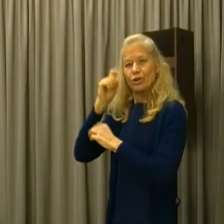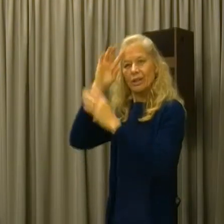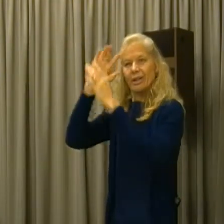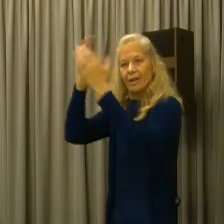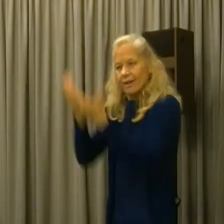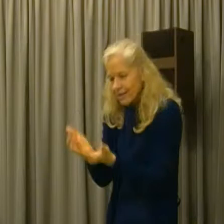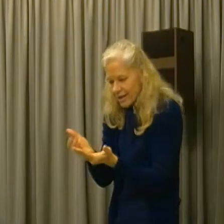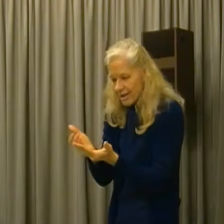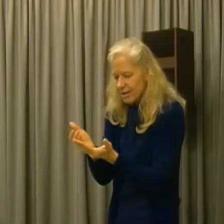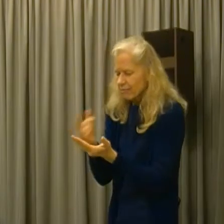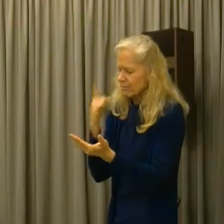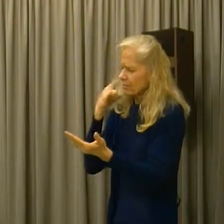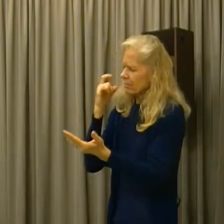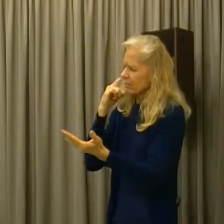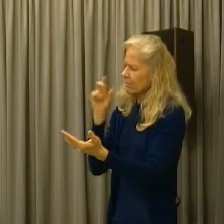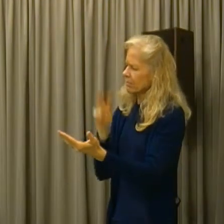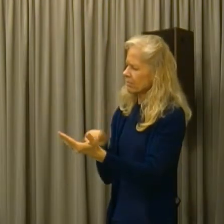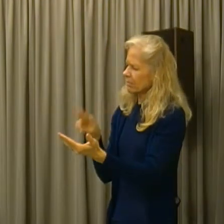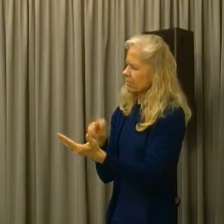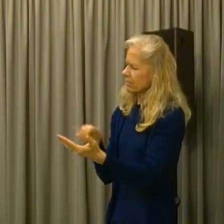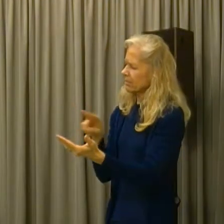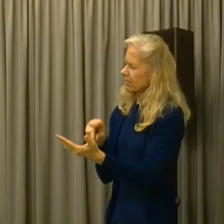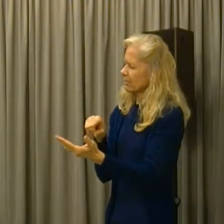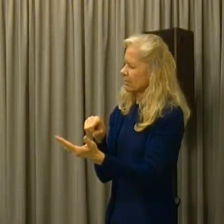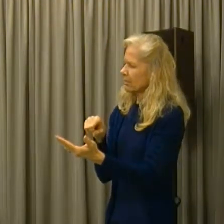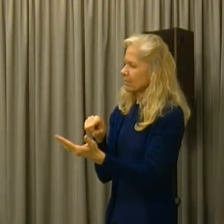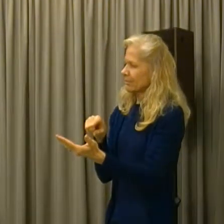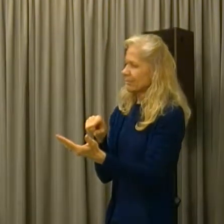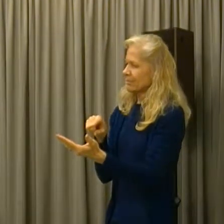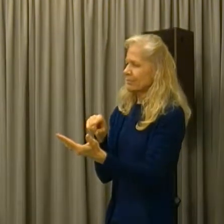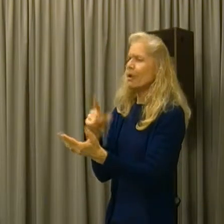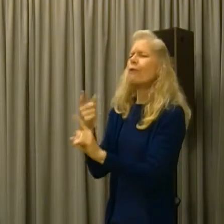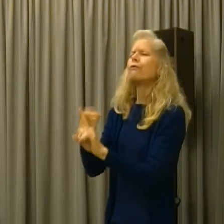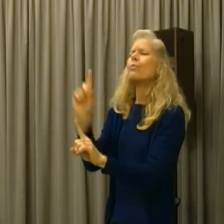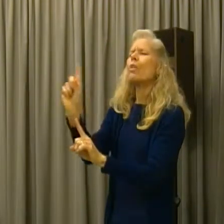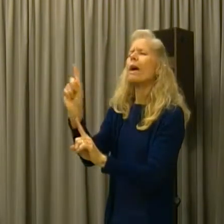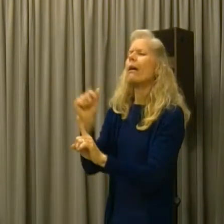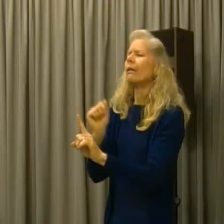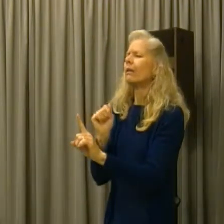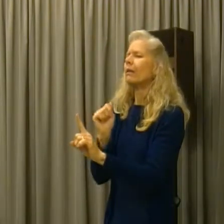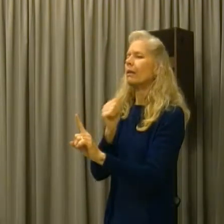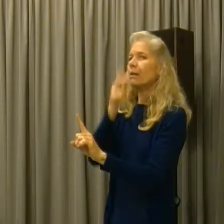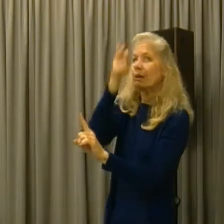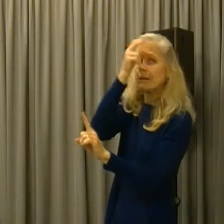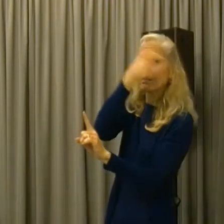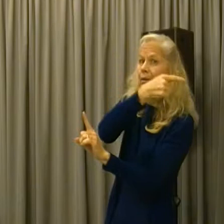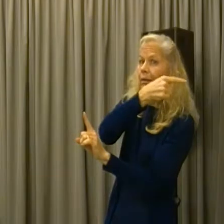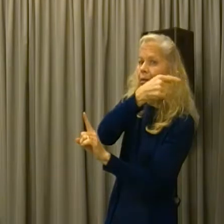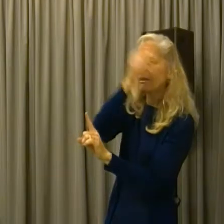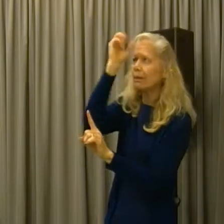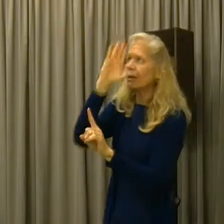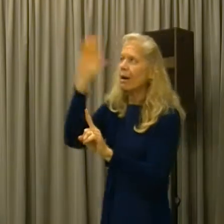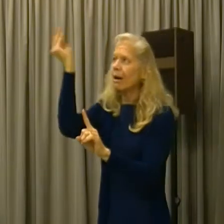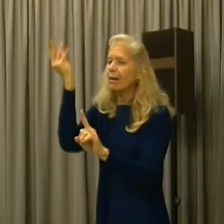can be sure our thoughts are suspect. Our thoughts are the person of interest. Wrong living